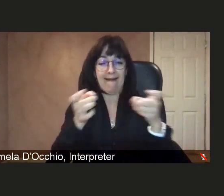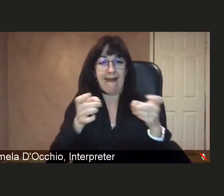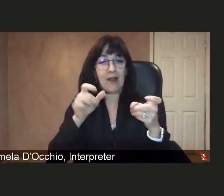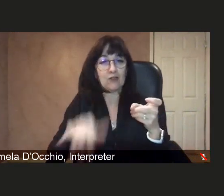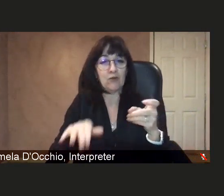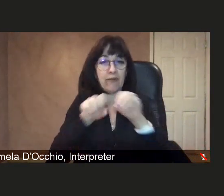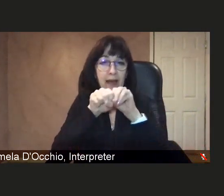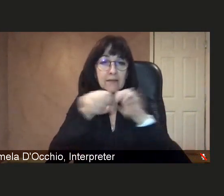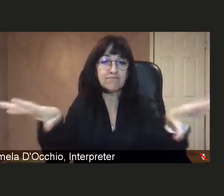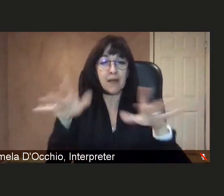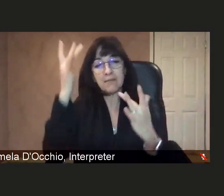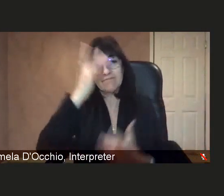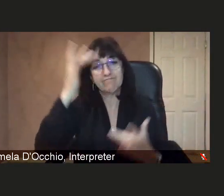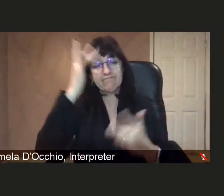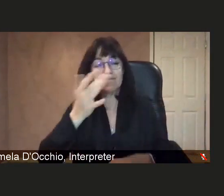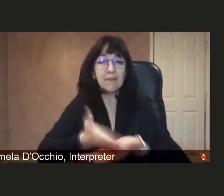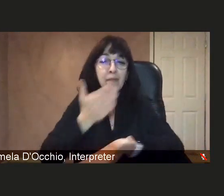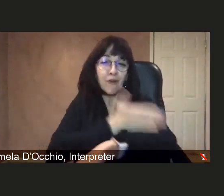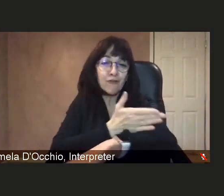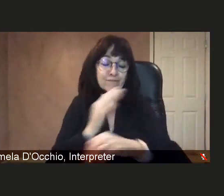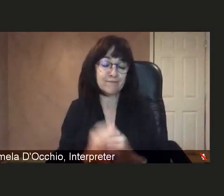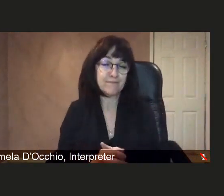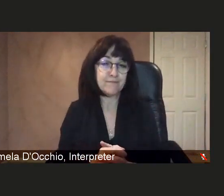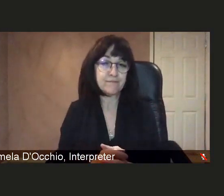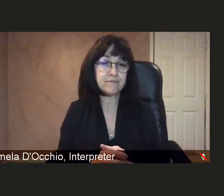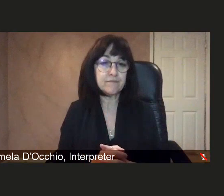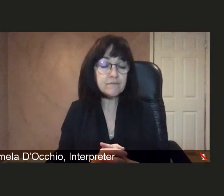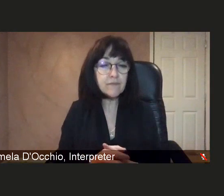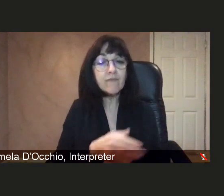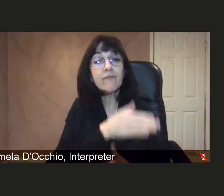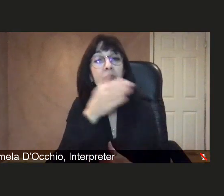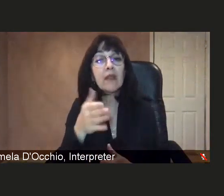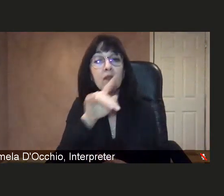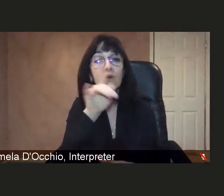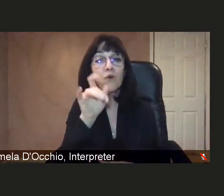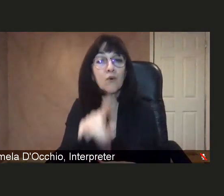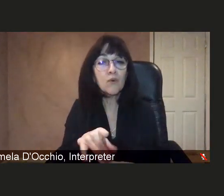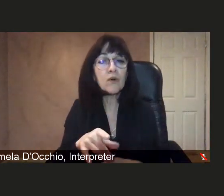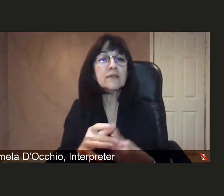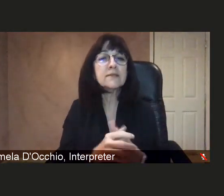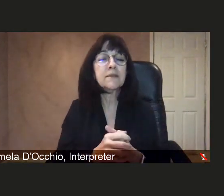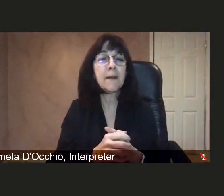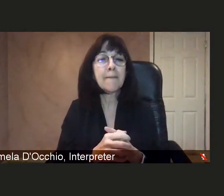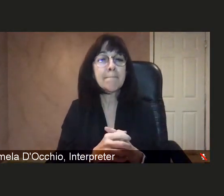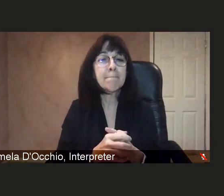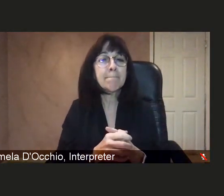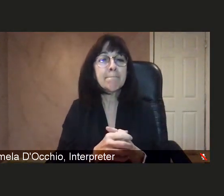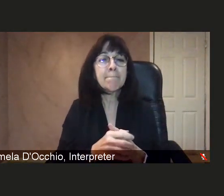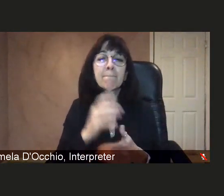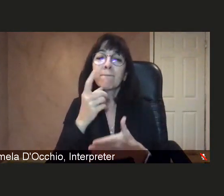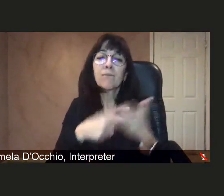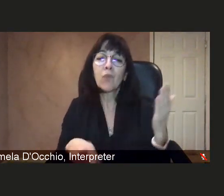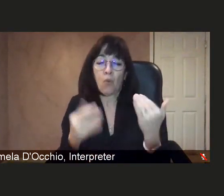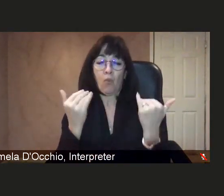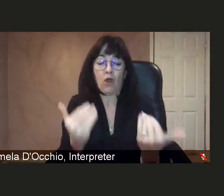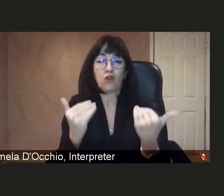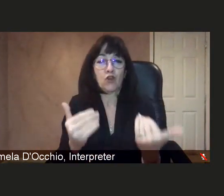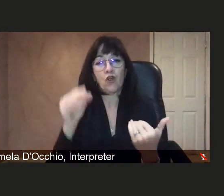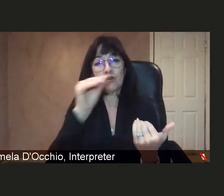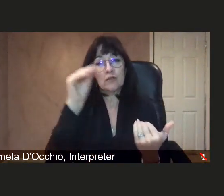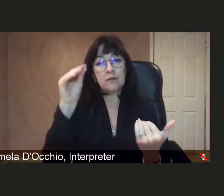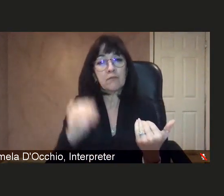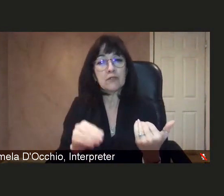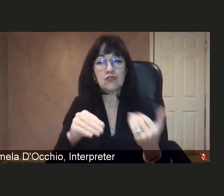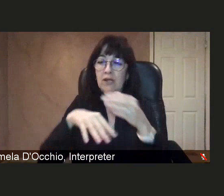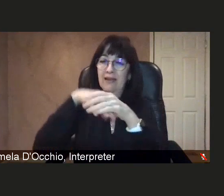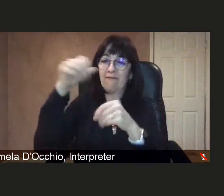The third question, what has been since the first appearance of COVID-19 cases at Beebe, and what is currently the percentage of out-of-state